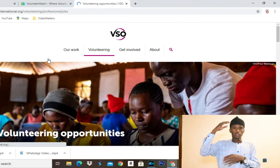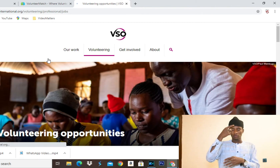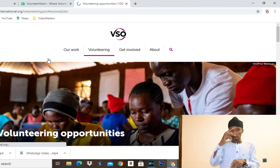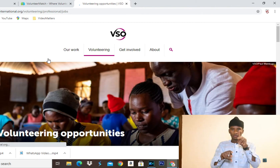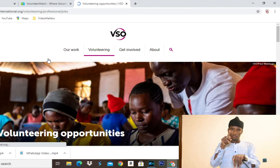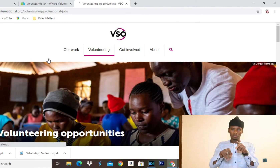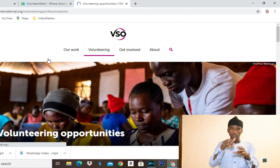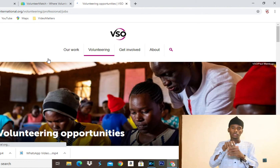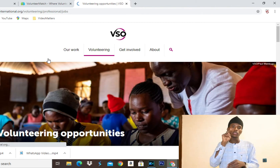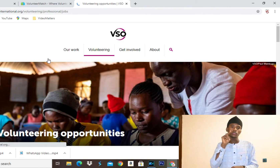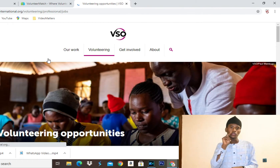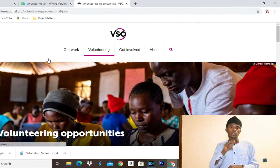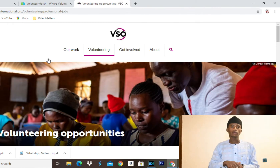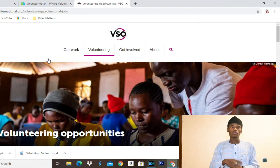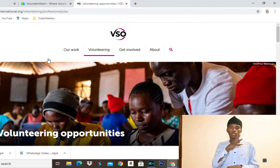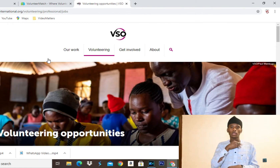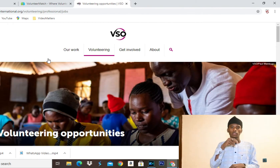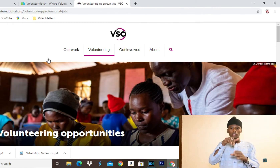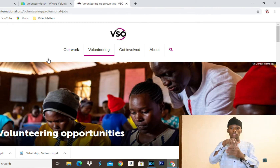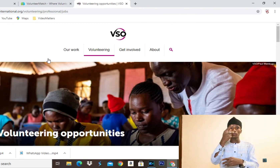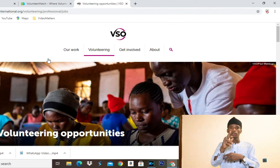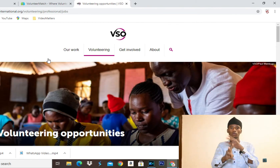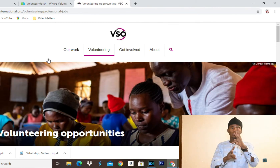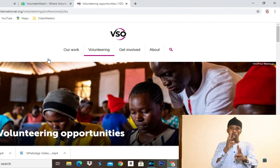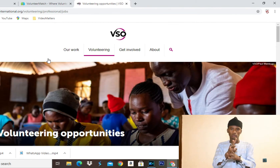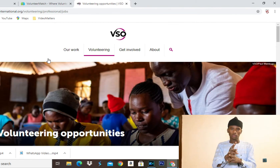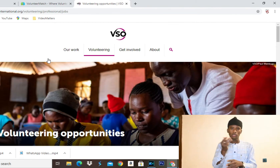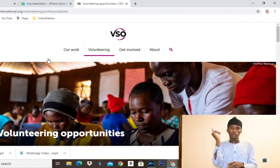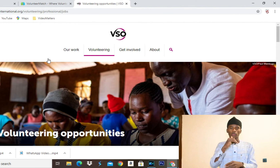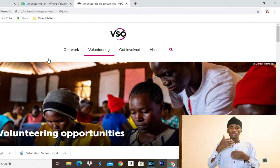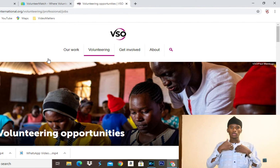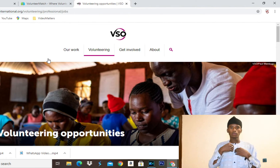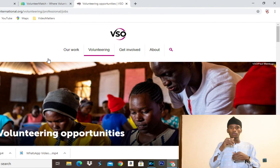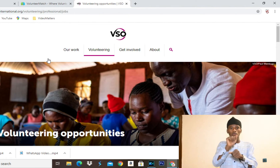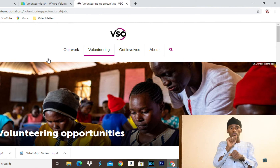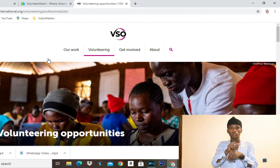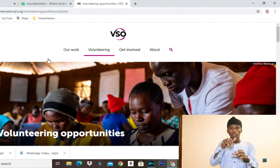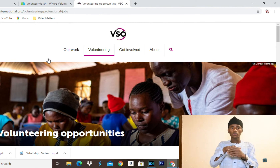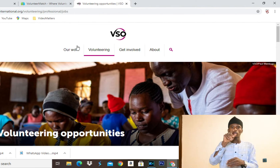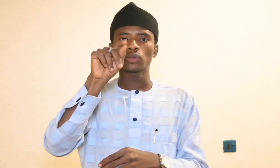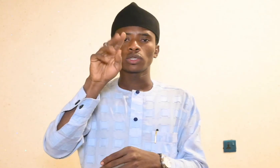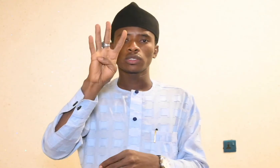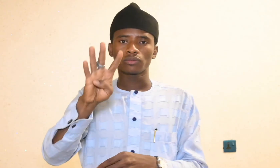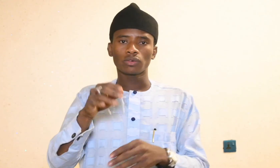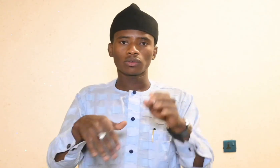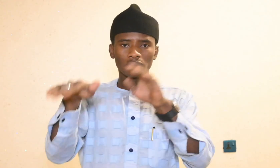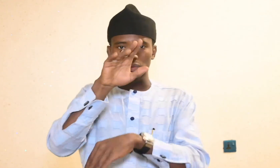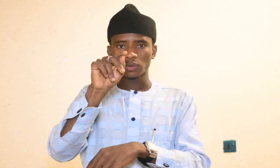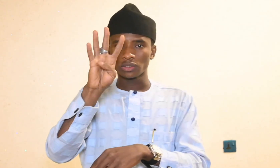in Nigeria and in the world. They have worked in over 40 countries of the world, and right